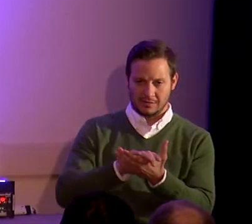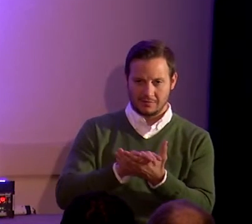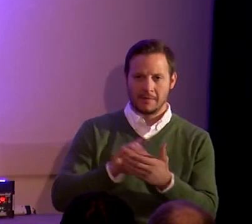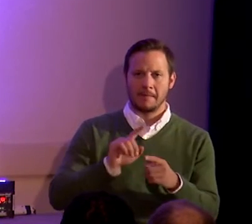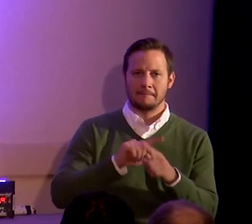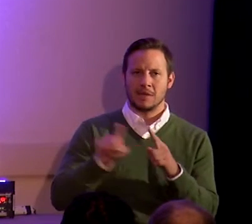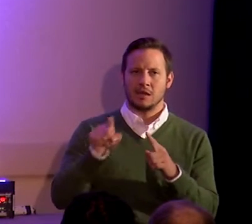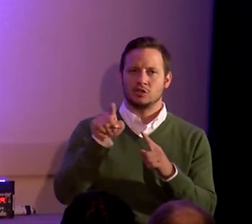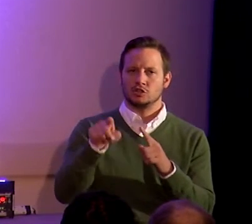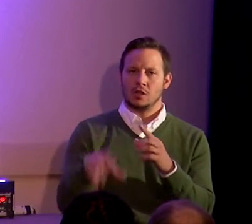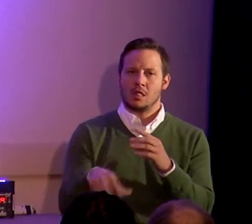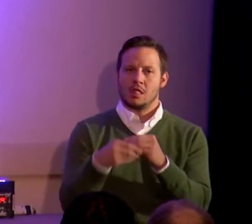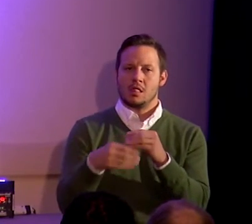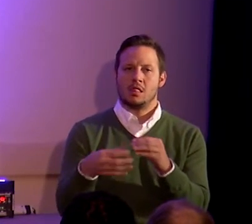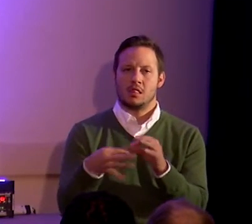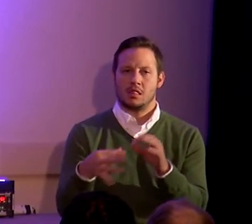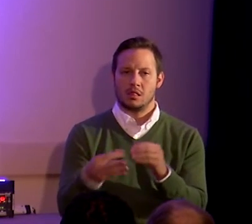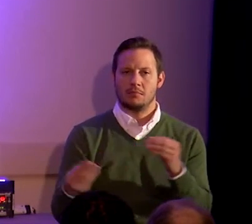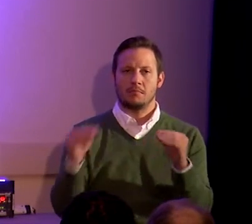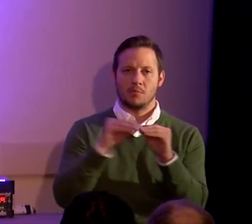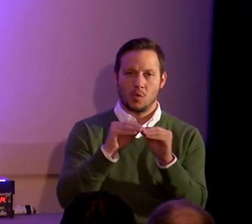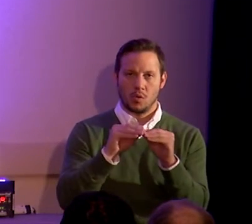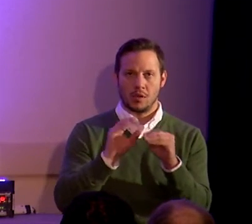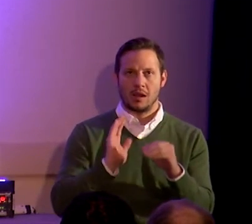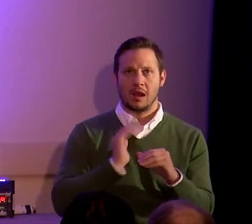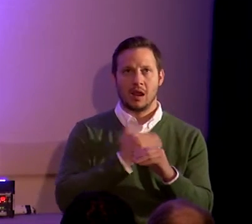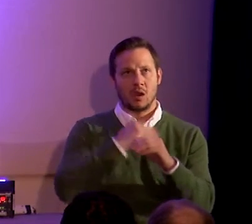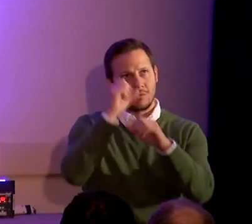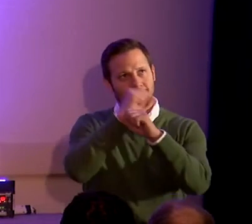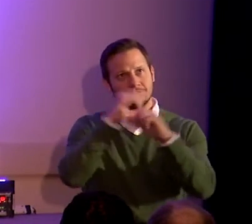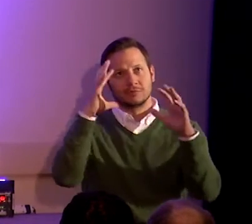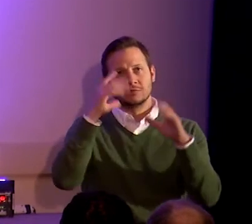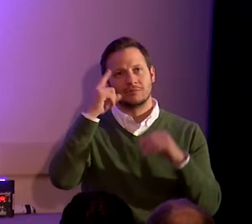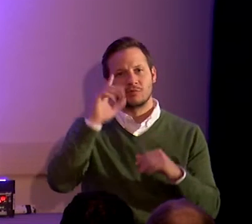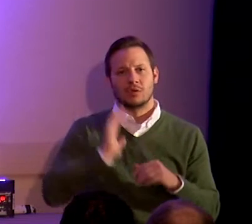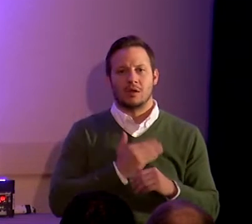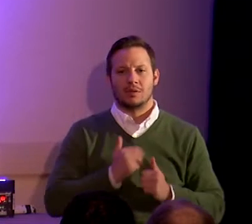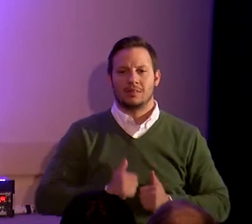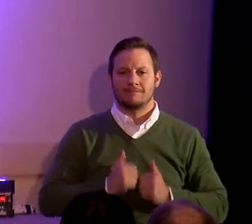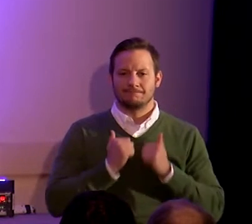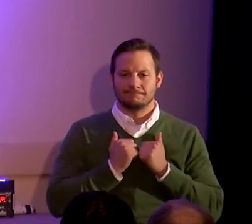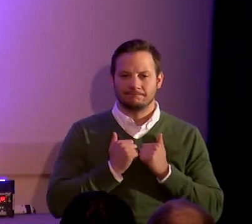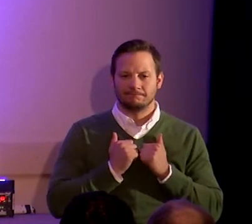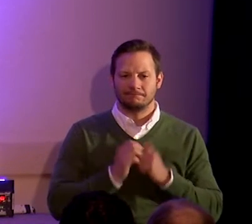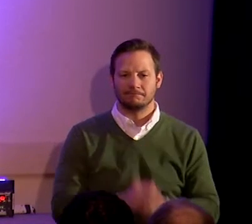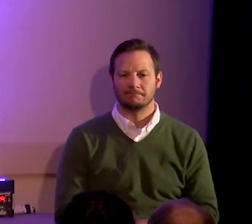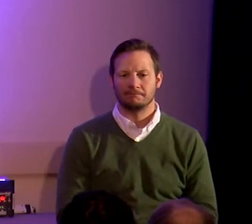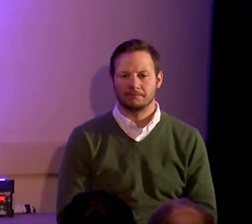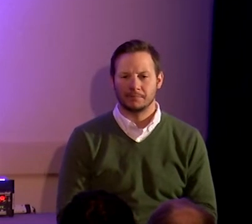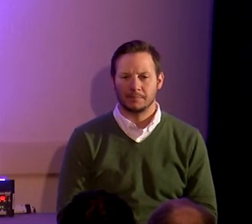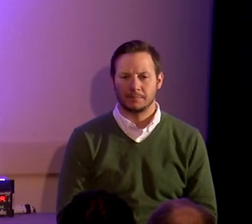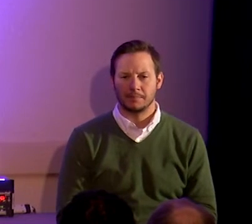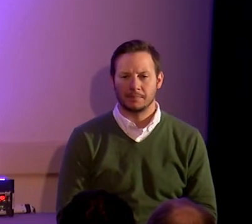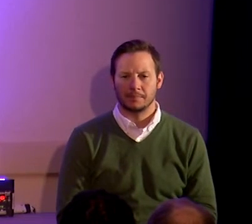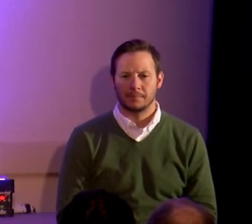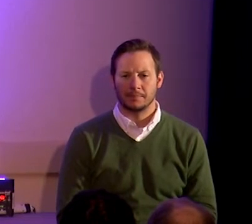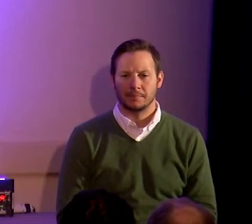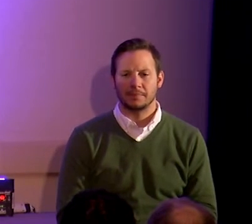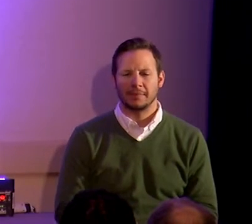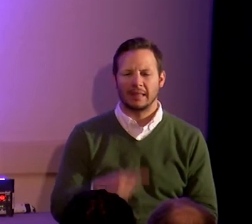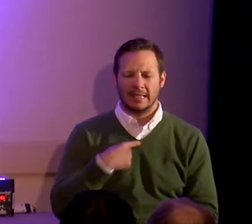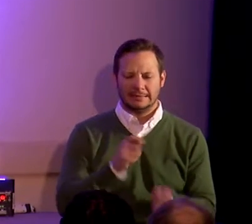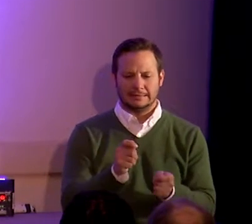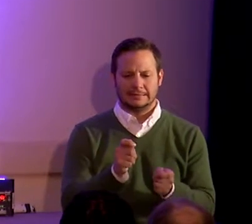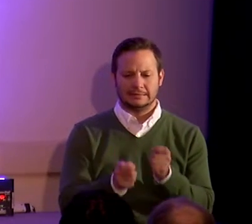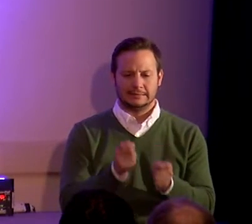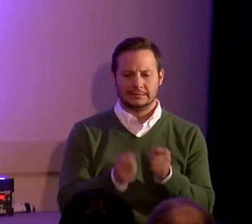but she went much further to talk about the vision atheists have for our lives. She said, and I've amended some of her language for